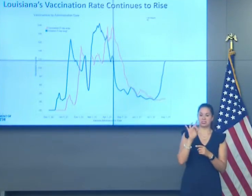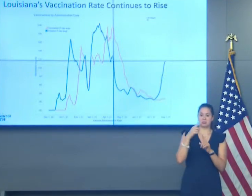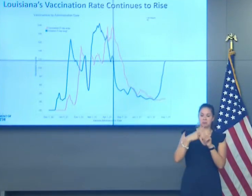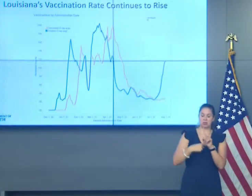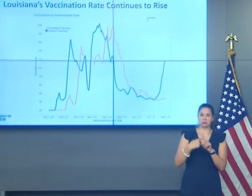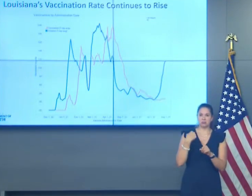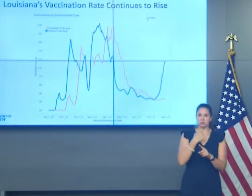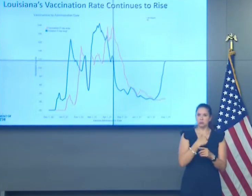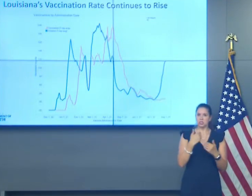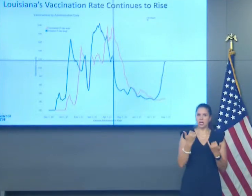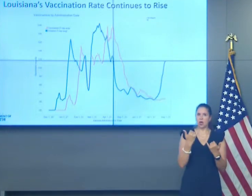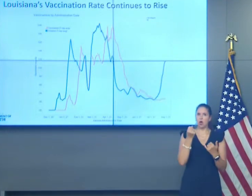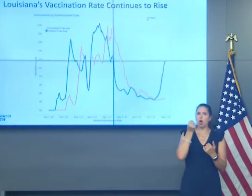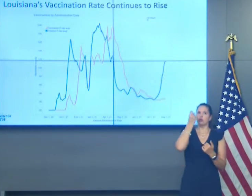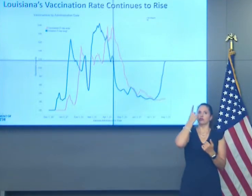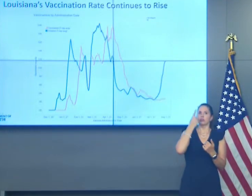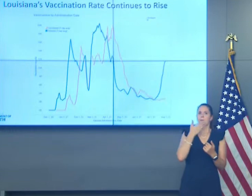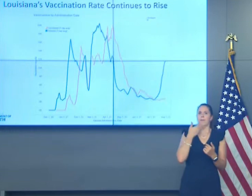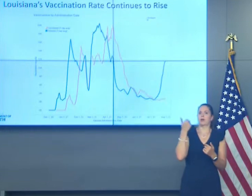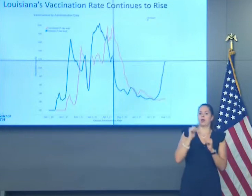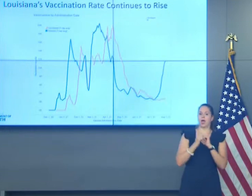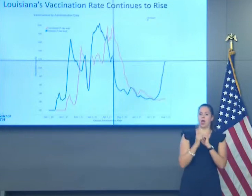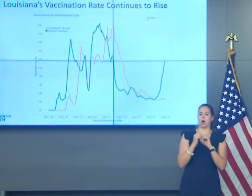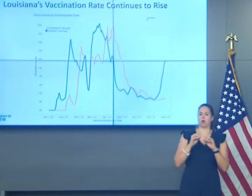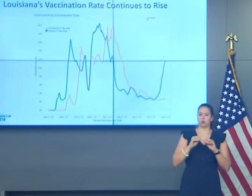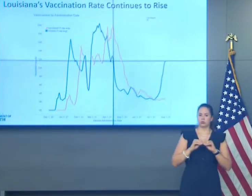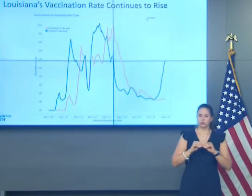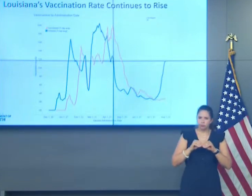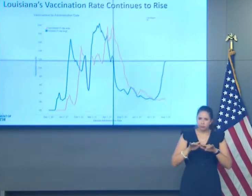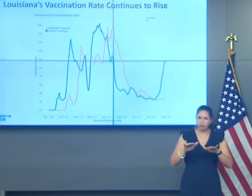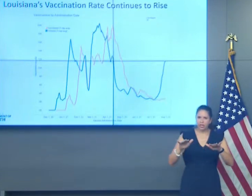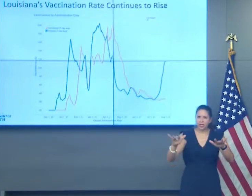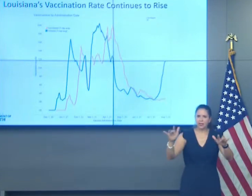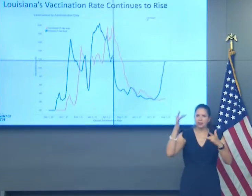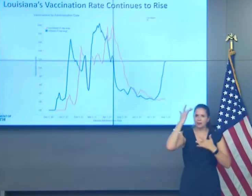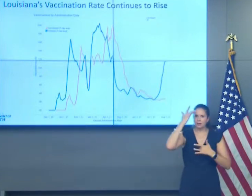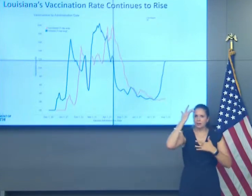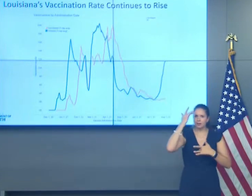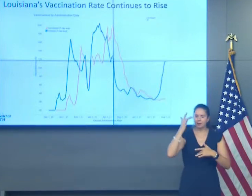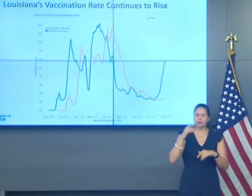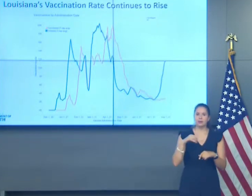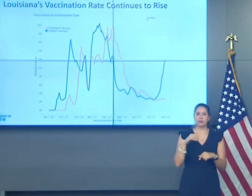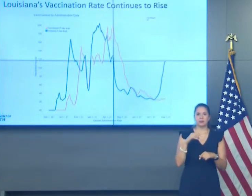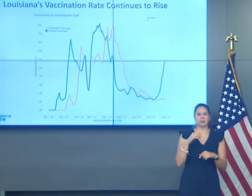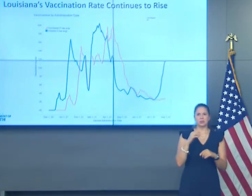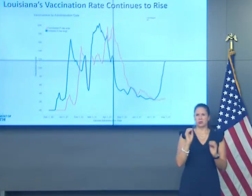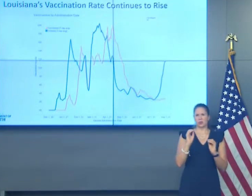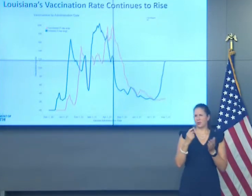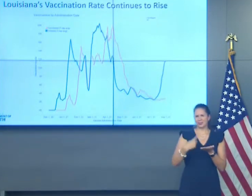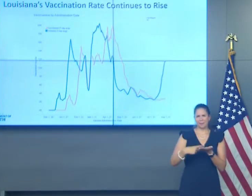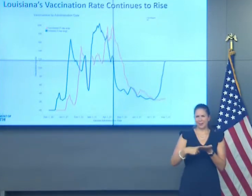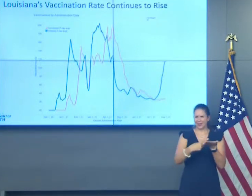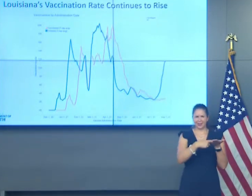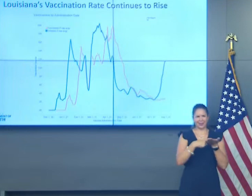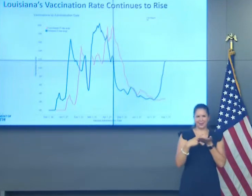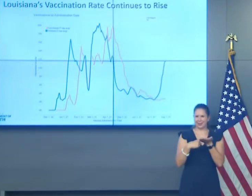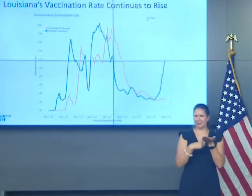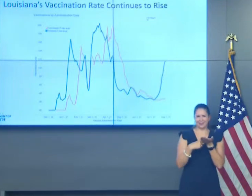understanding of how COVID-19 spreads. There is little, if any, debate right now that